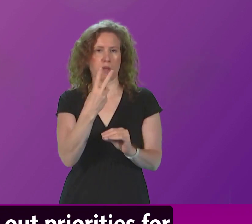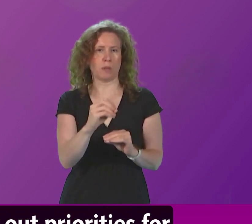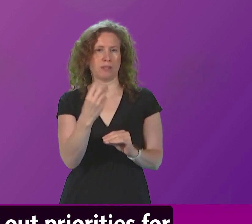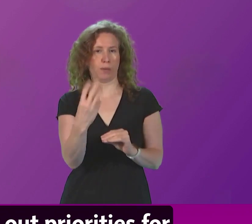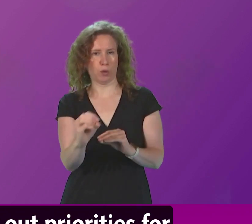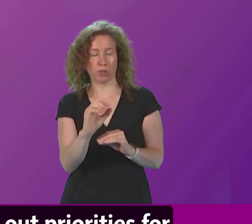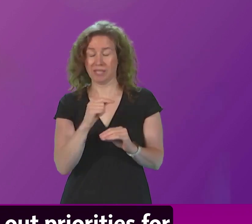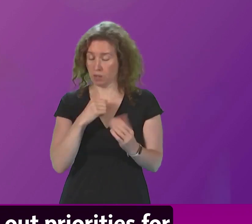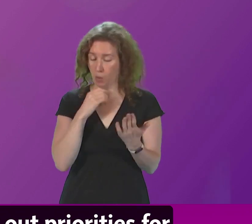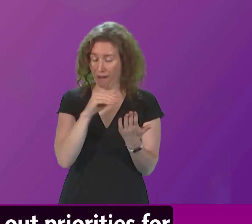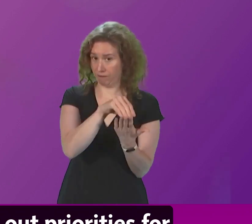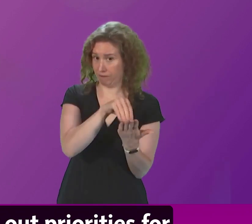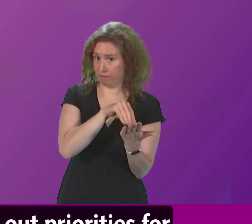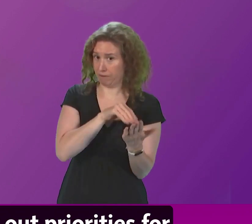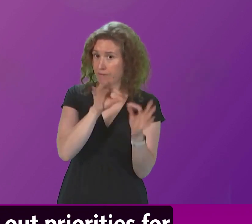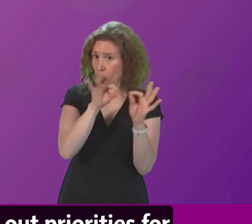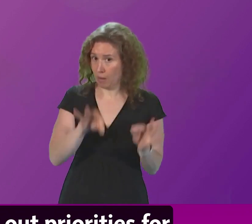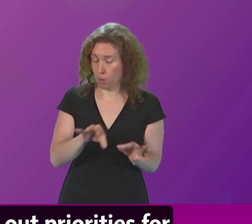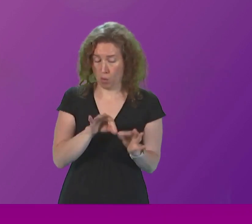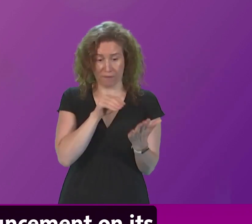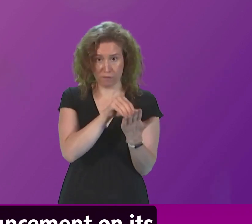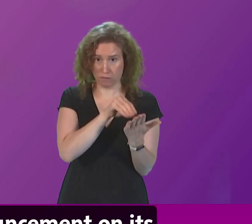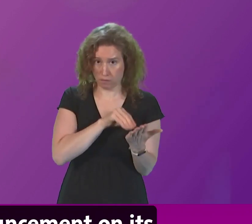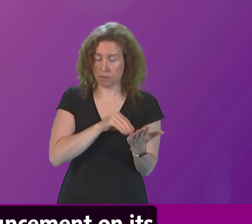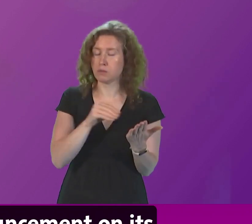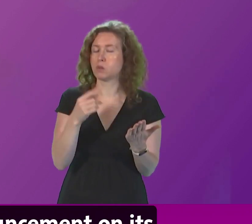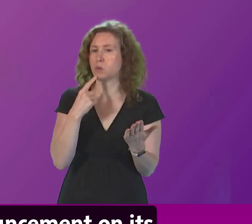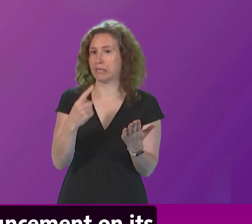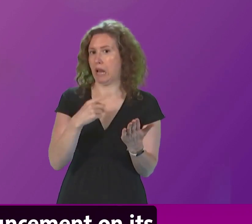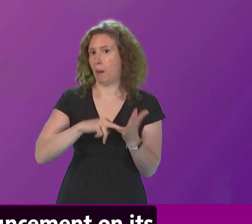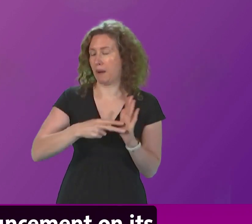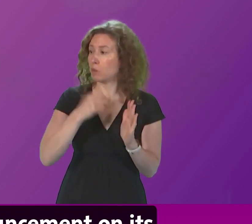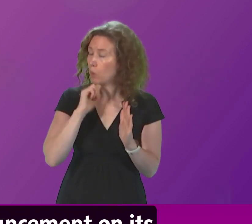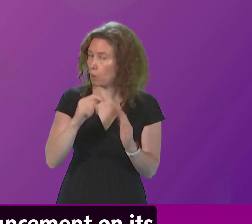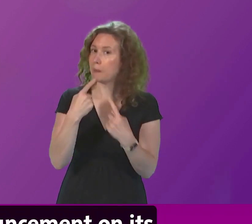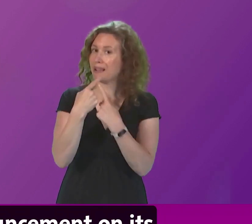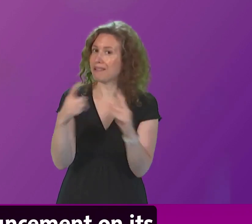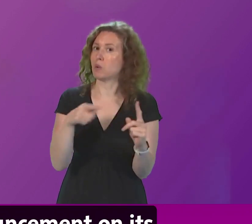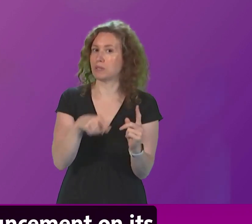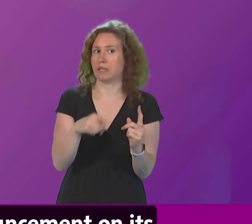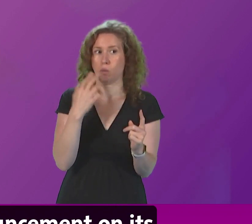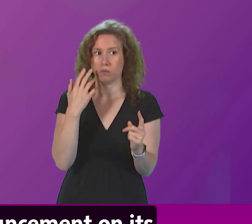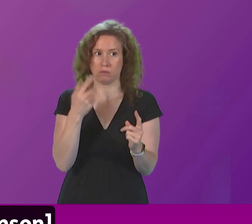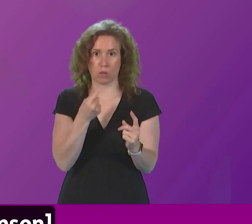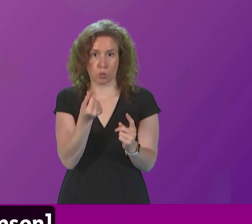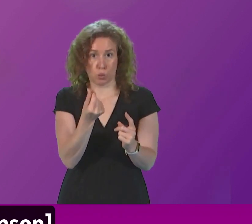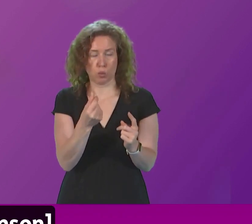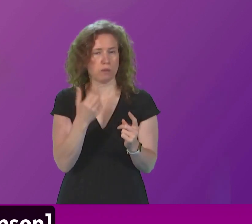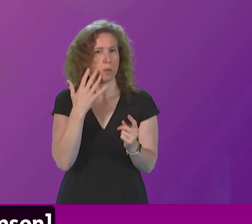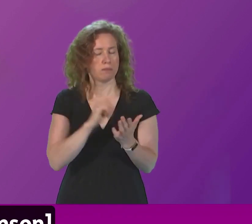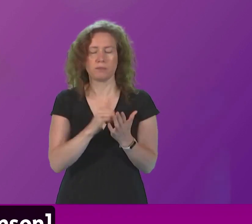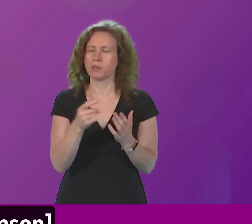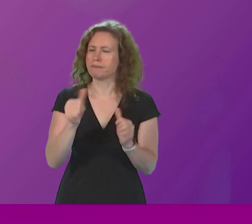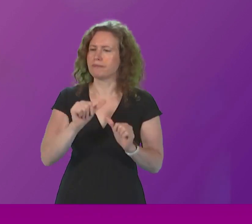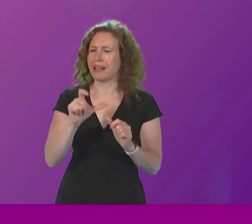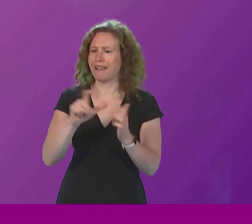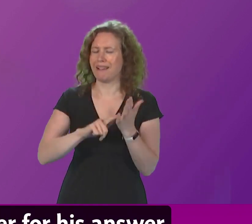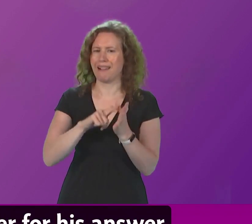out priorities for sexual health in BBV and will also be making an announcement on its publication very shortly indeed. Clare